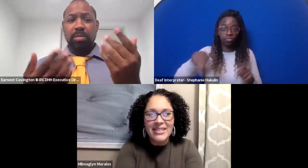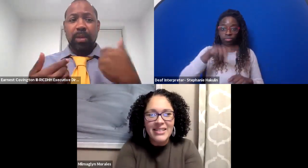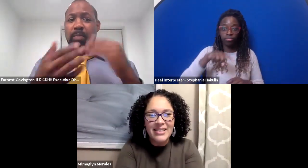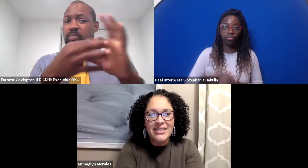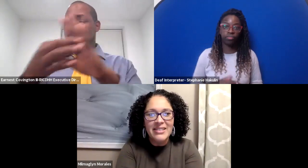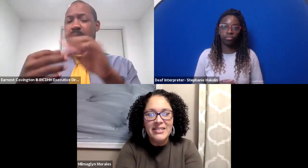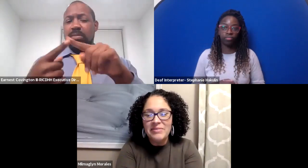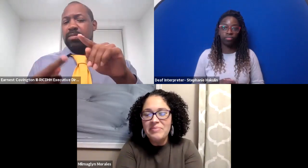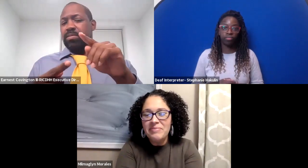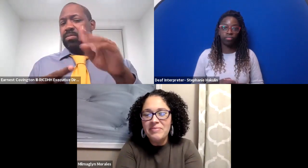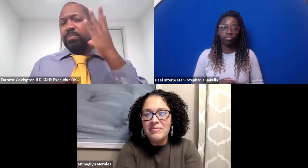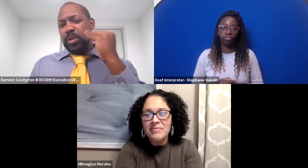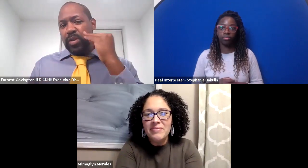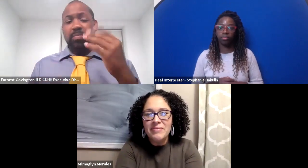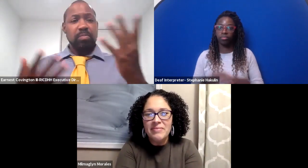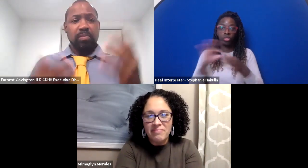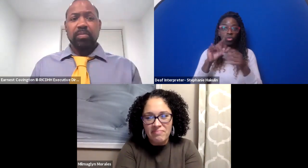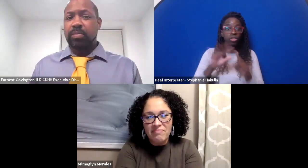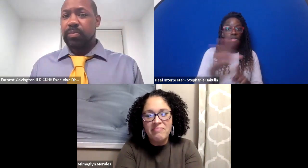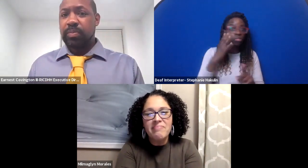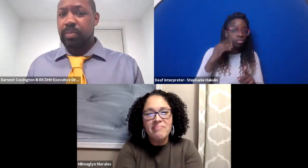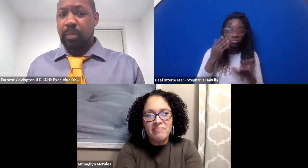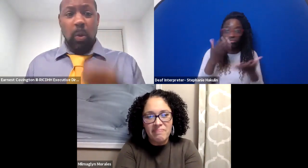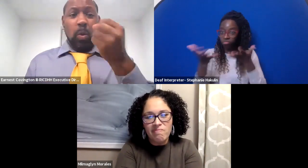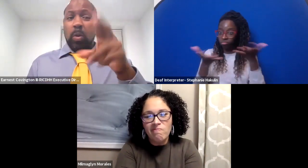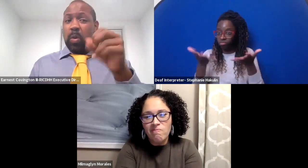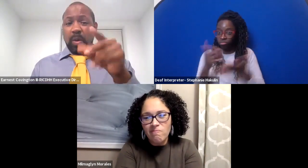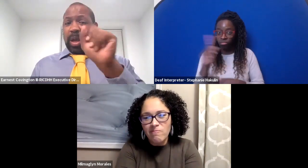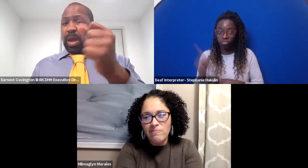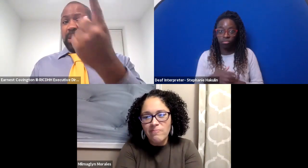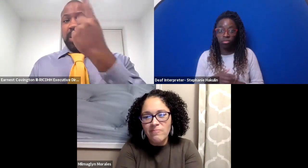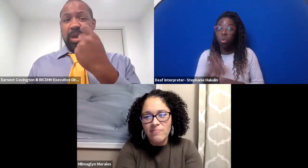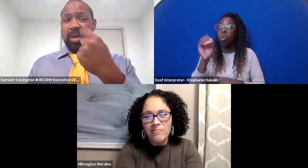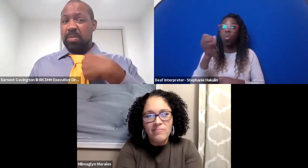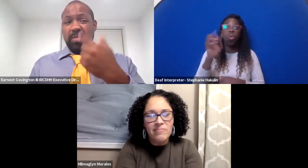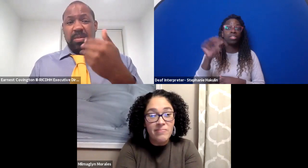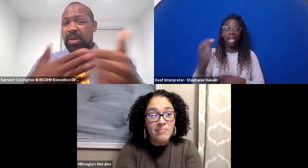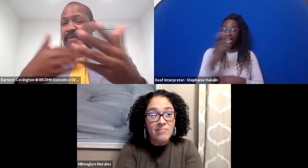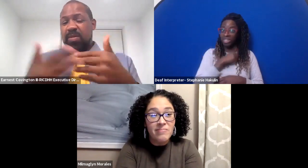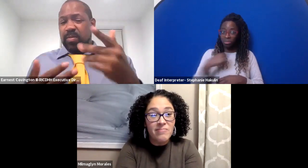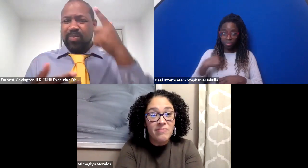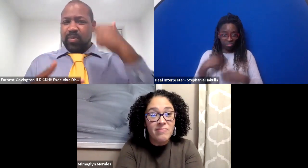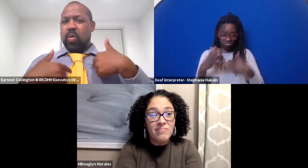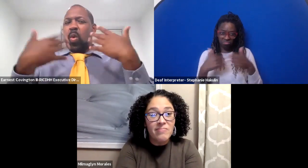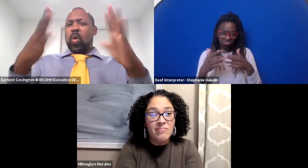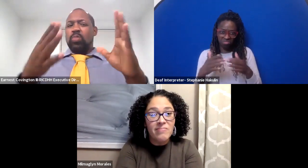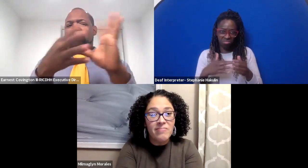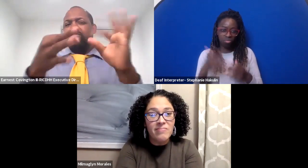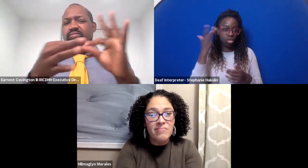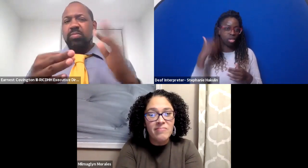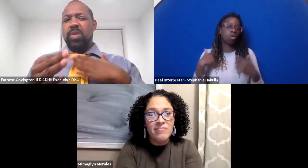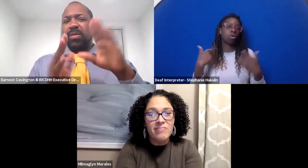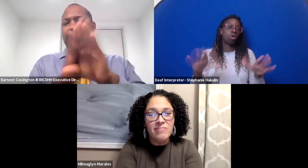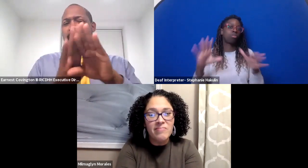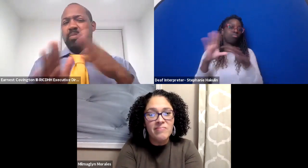we missed anybody? Do we have others here? Or do we have any folks who'd